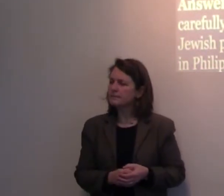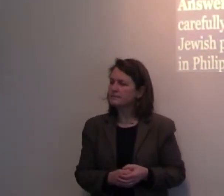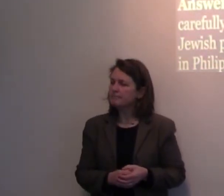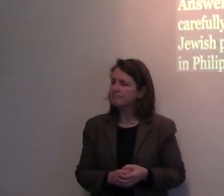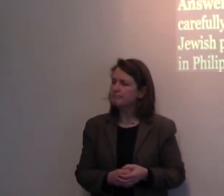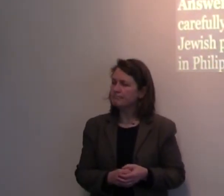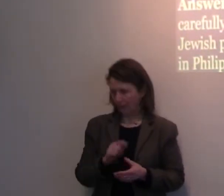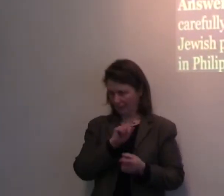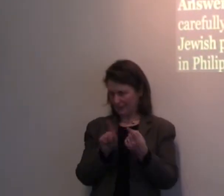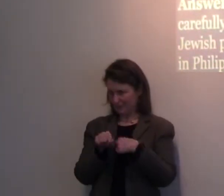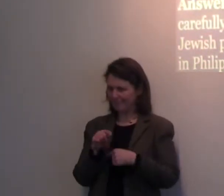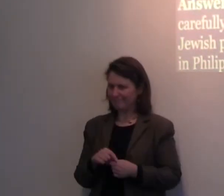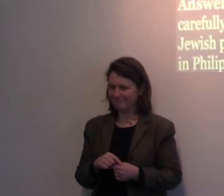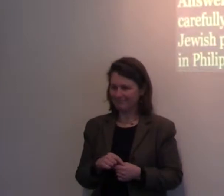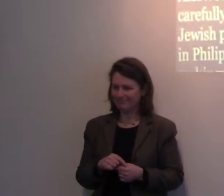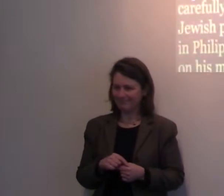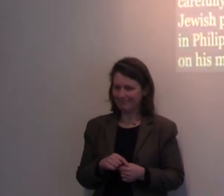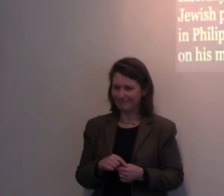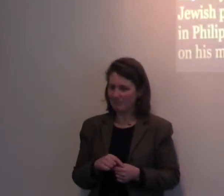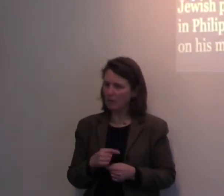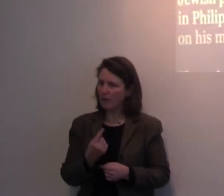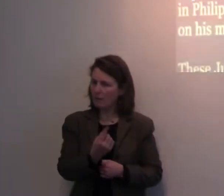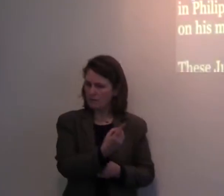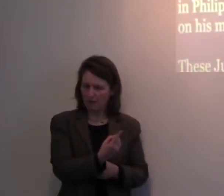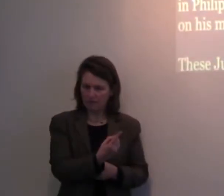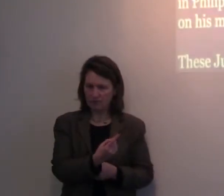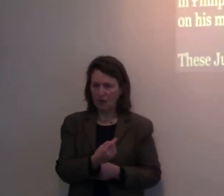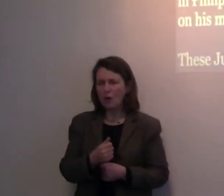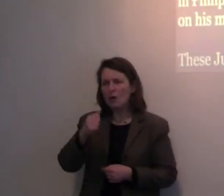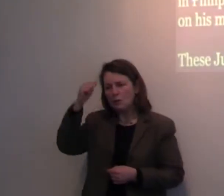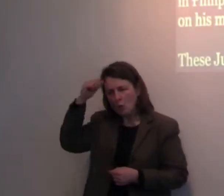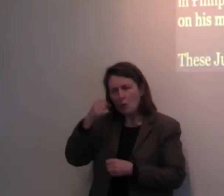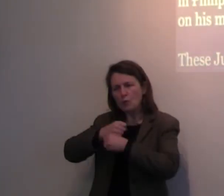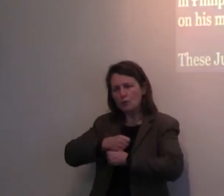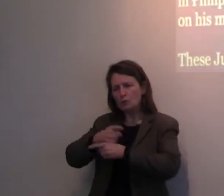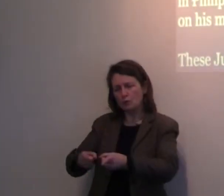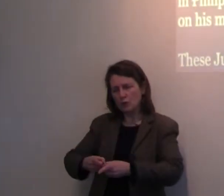Answer. They explained it very carefully to other people.